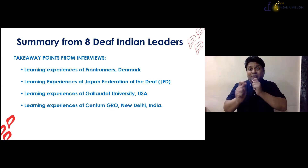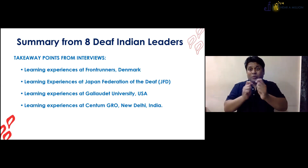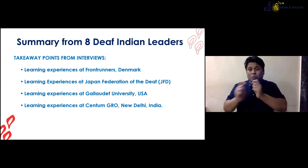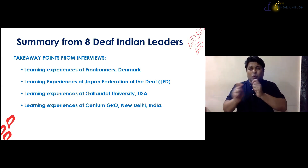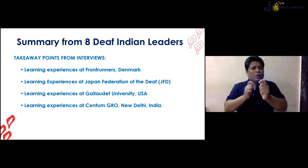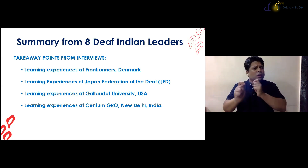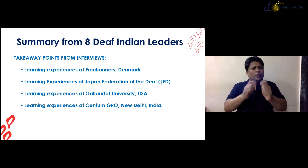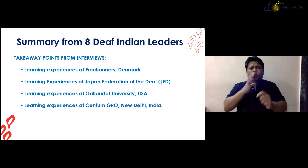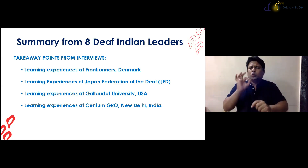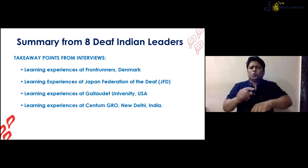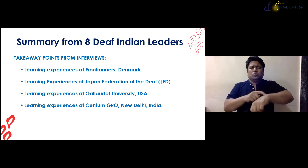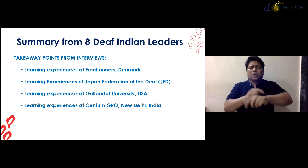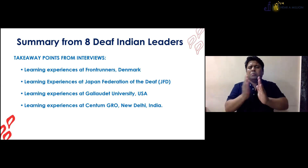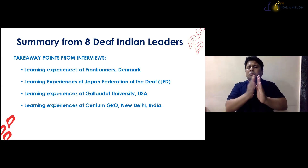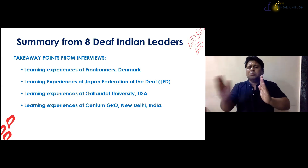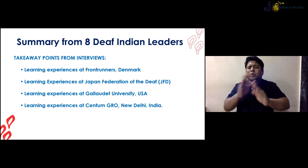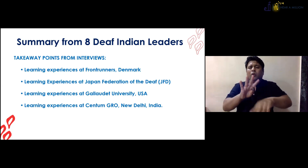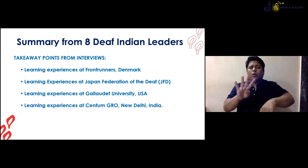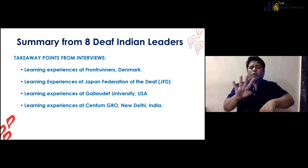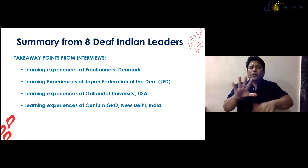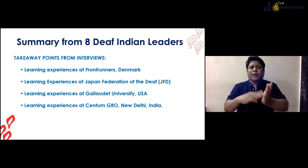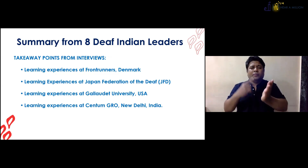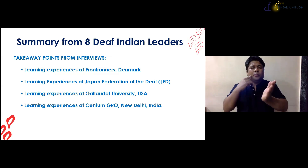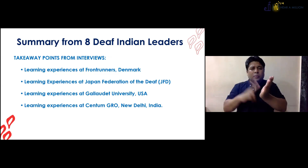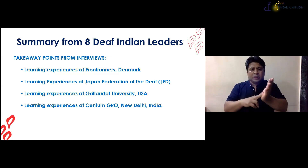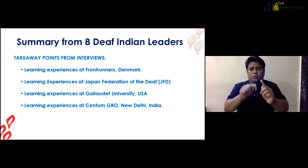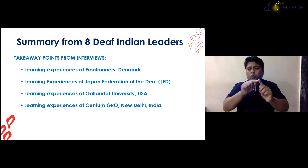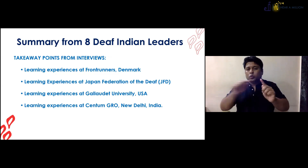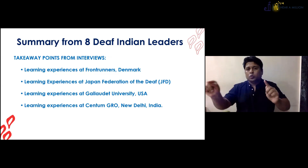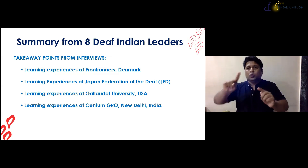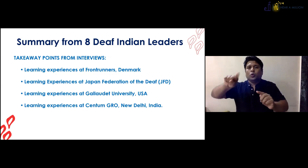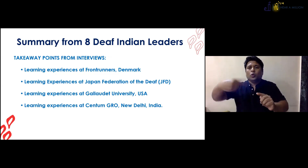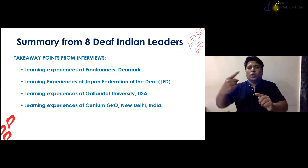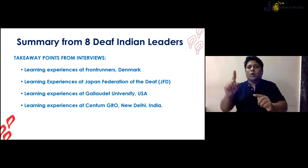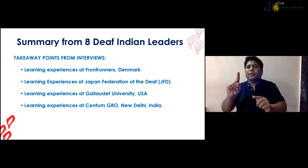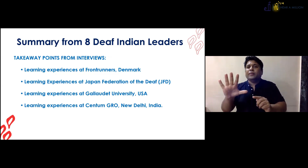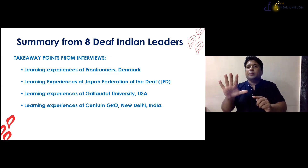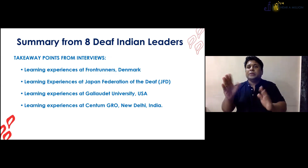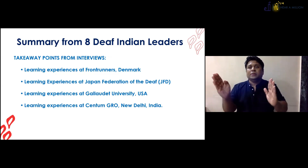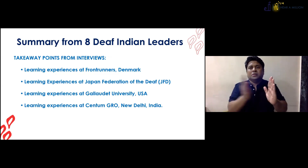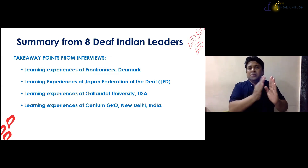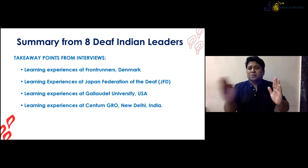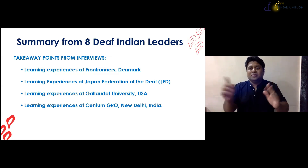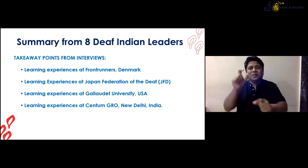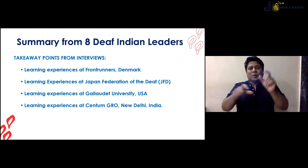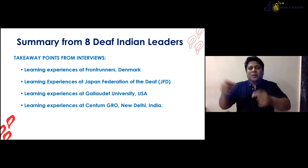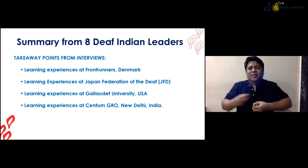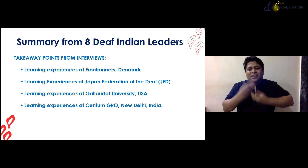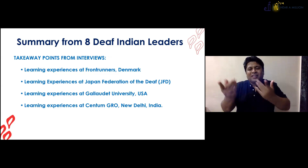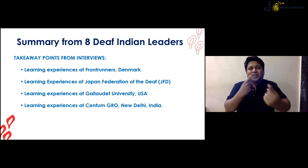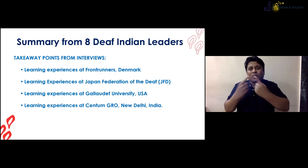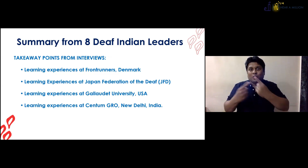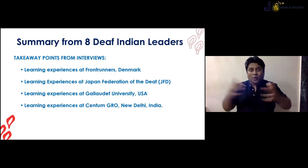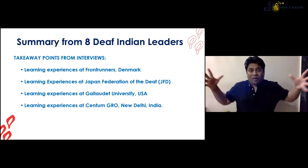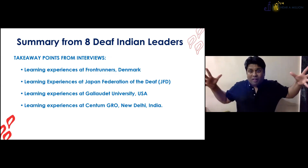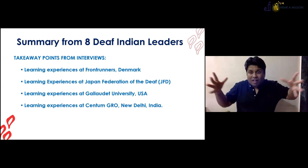So now, with 8 interviews that we had, it was 45 minutes to 1 hour. 1 hour